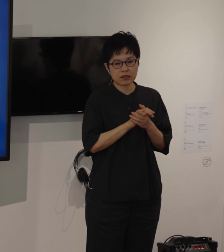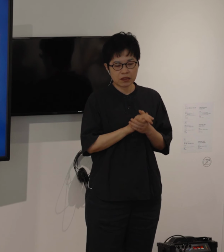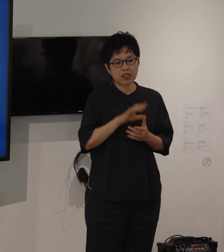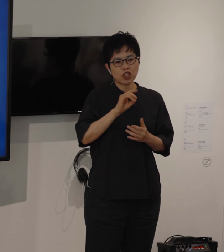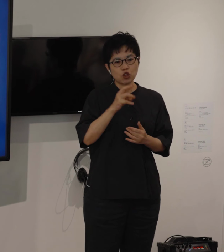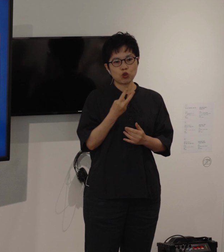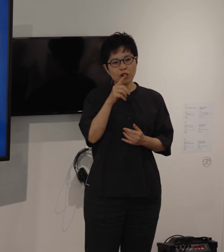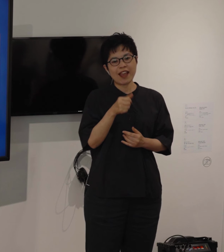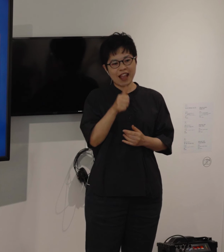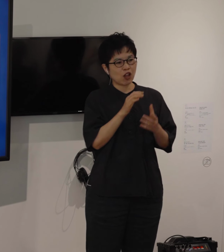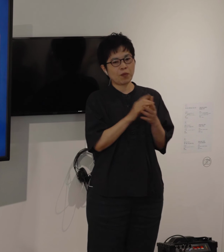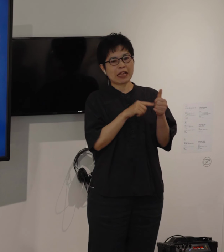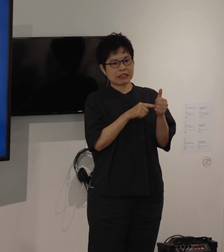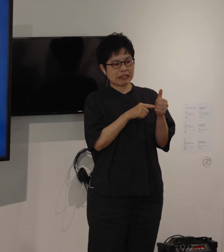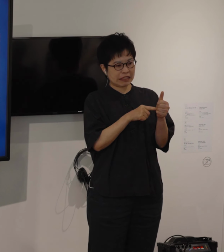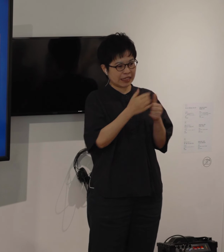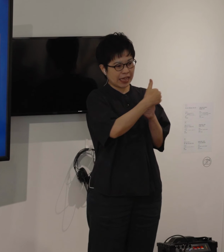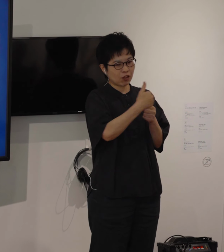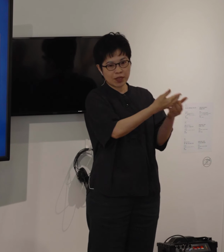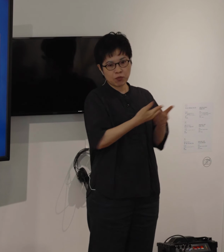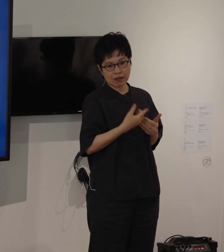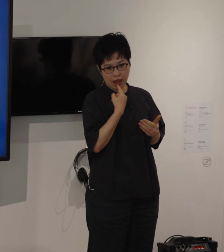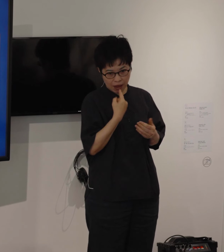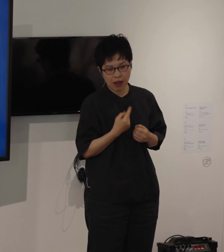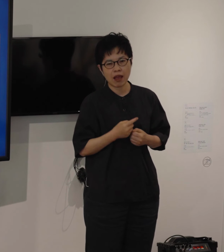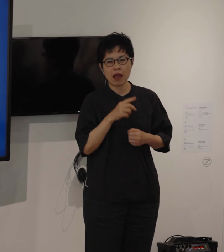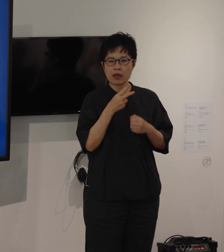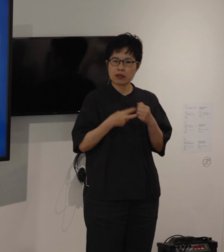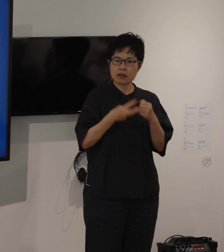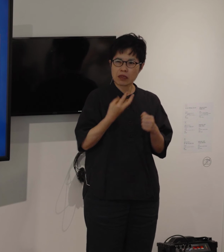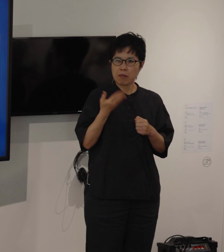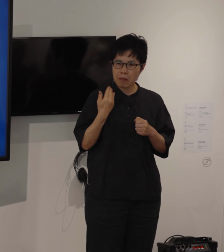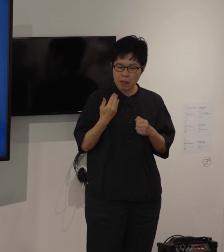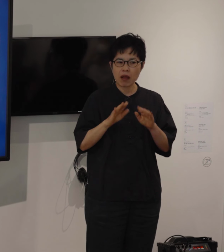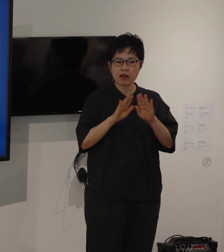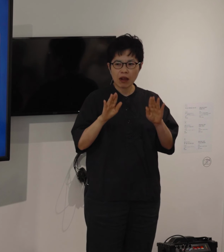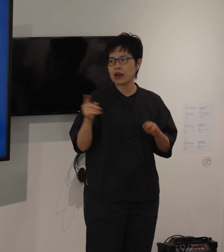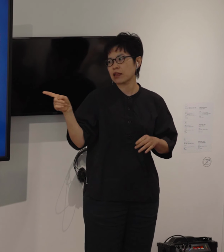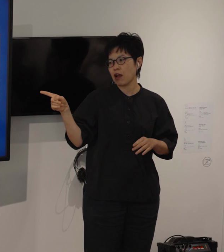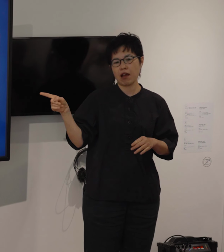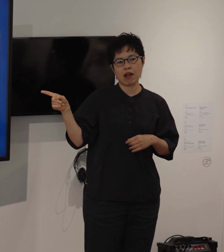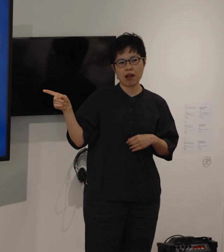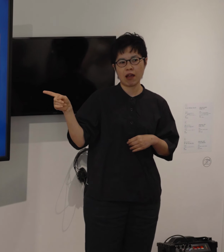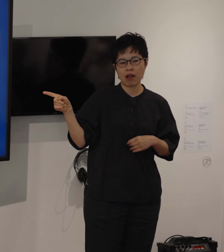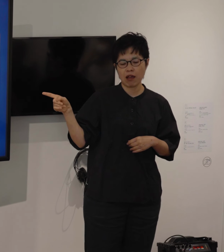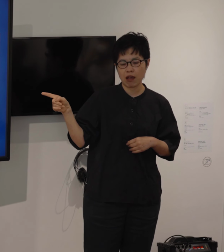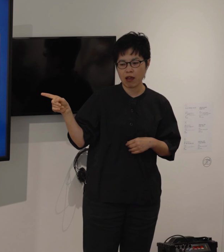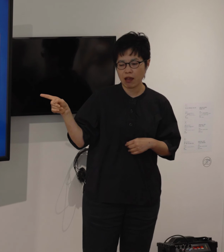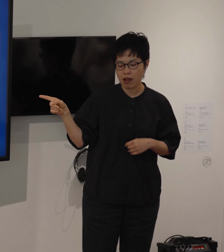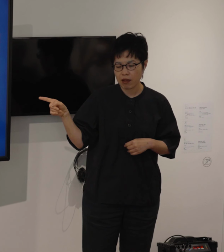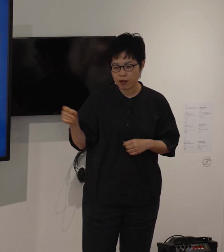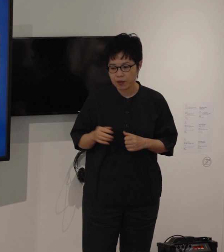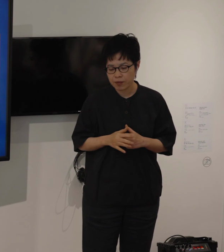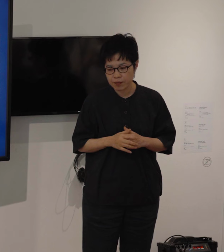London that happened a couple of years ago. And it was a steering group of 12 people with acquired brain injuries, and I worked with